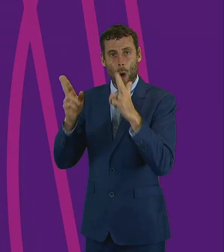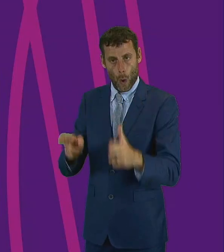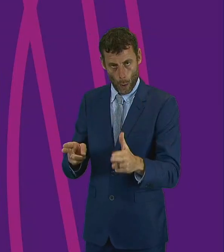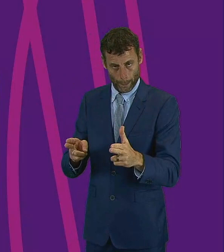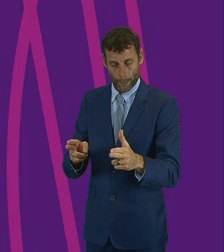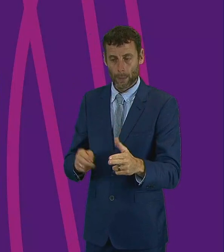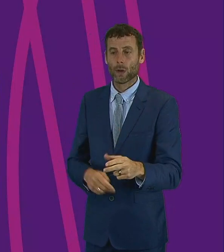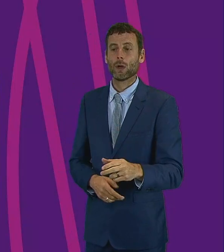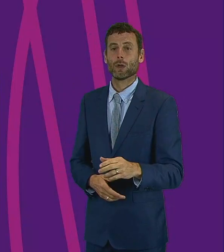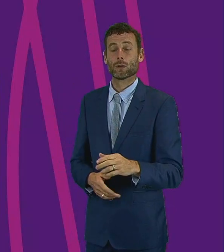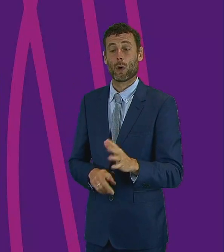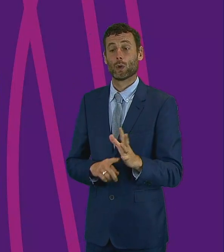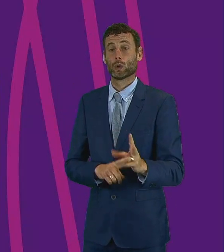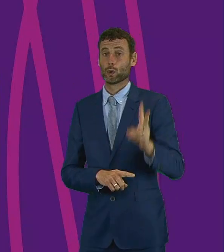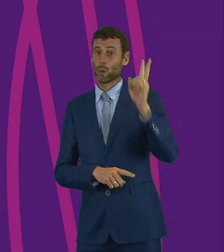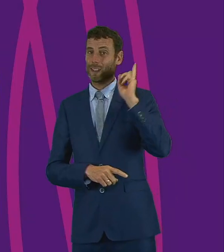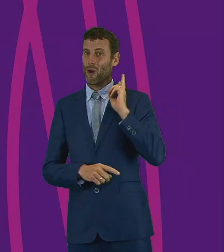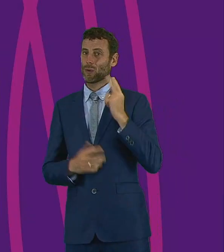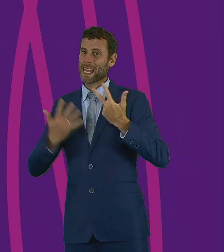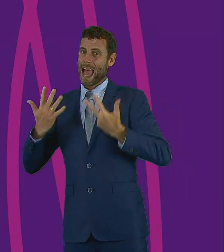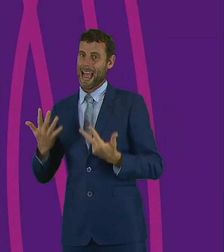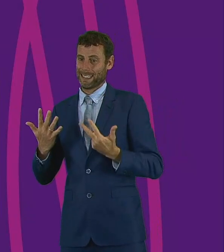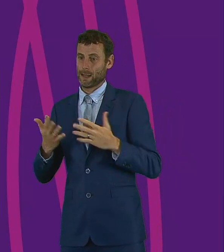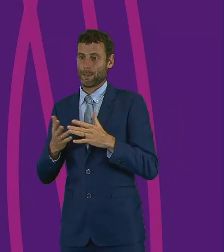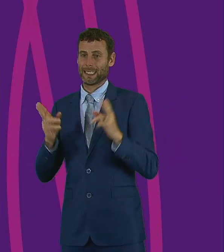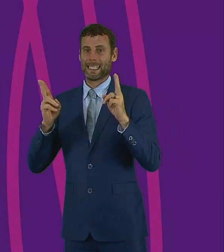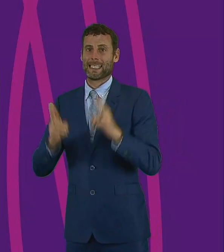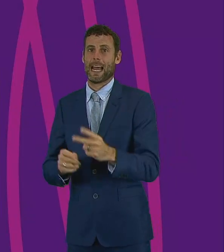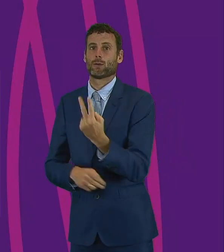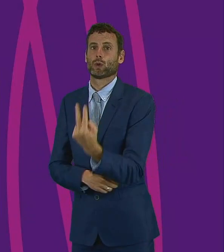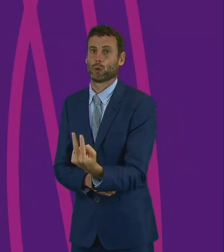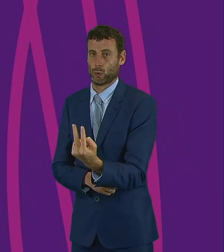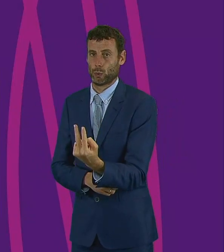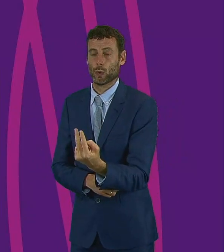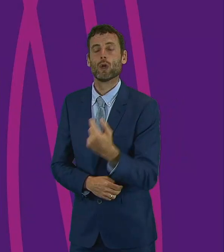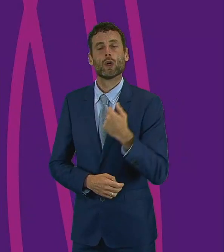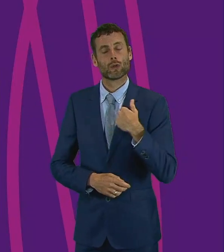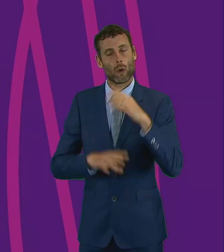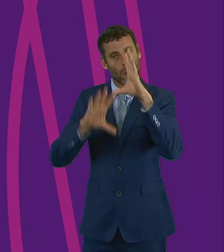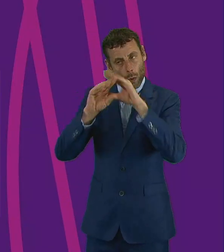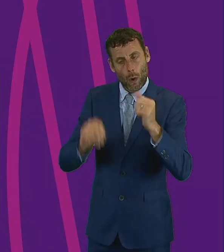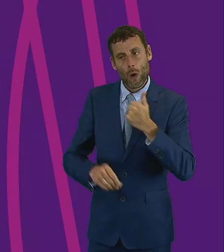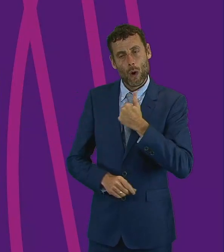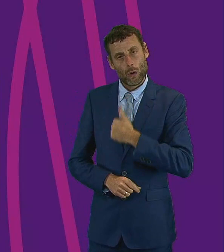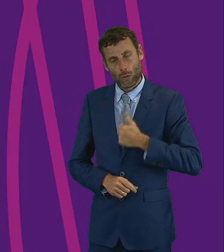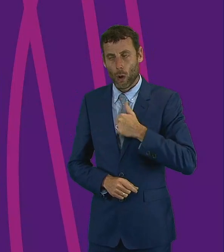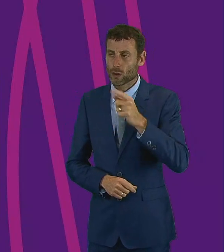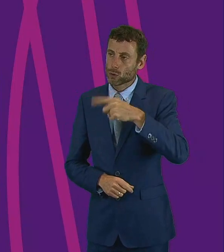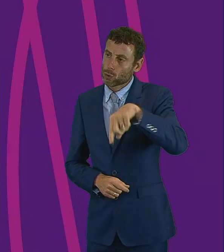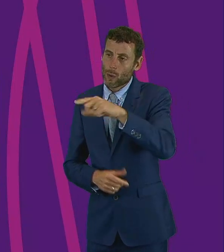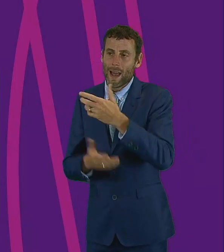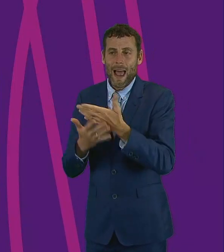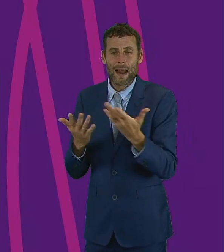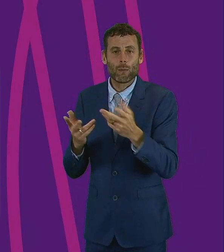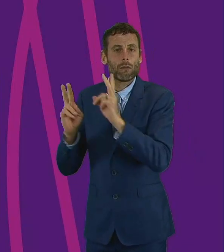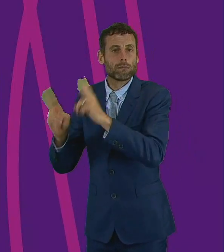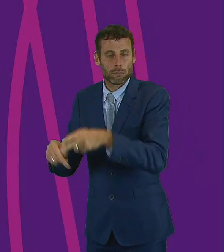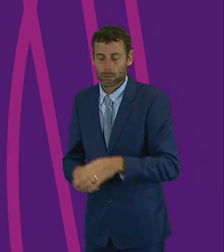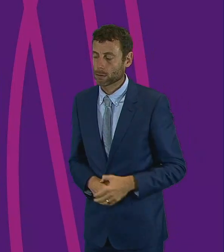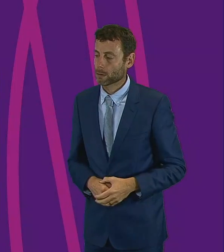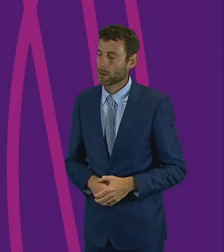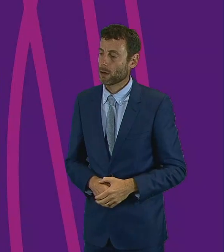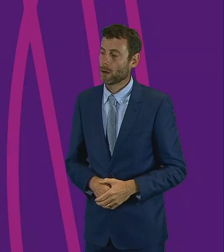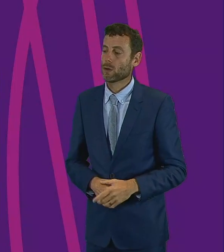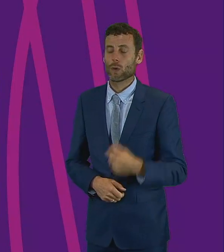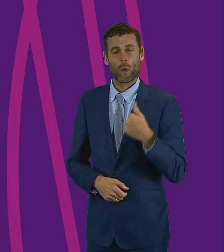And once again, my condolences go to everyone who has lost a loved one. In the interest of public information and indeed parliamentary information, Presiding Officer,